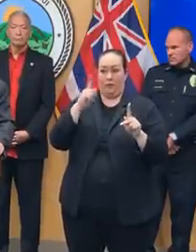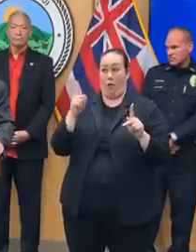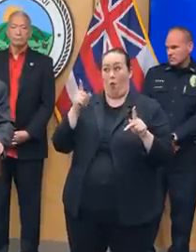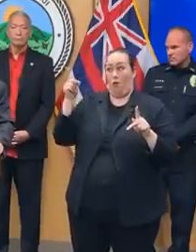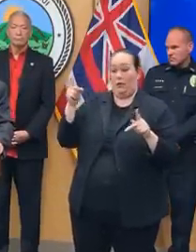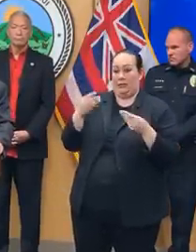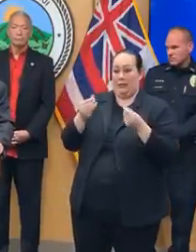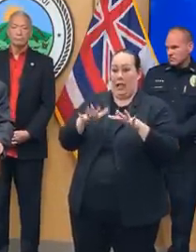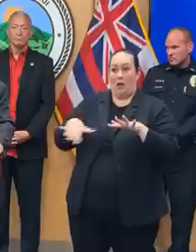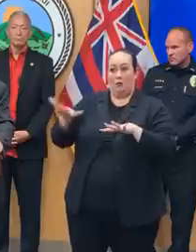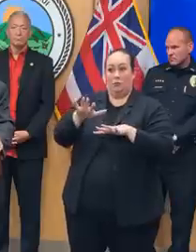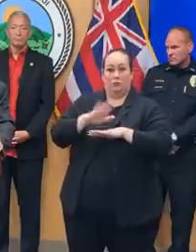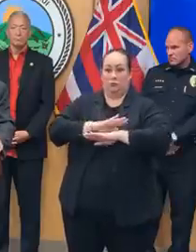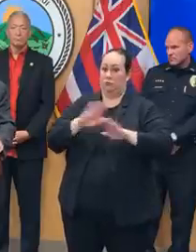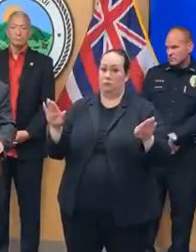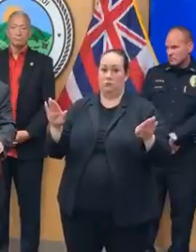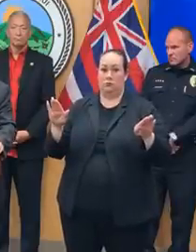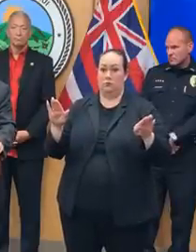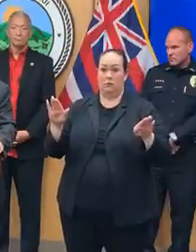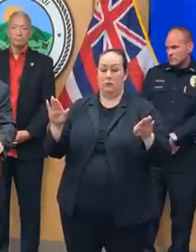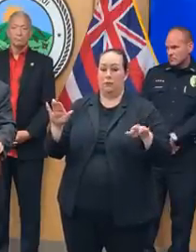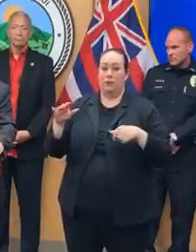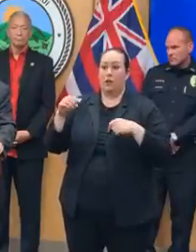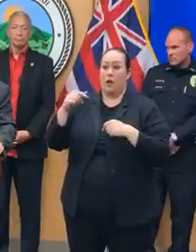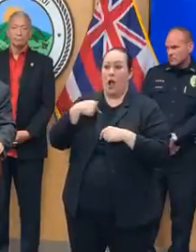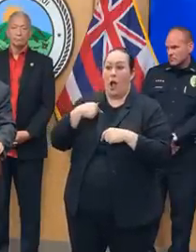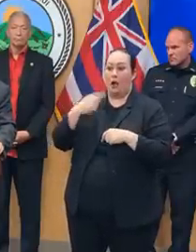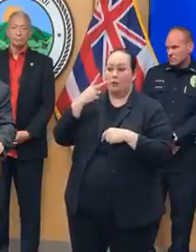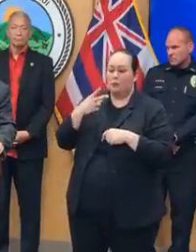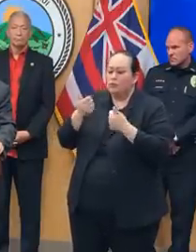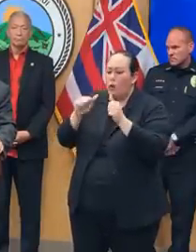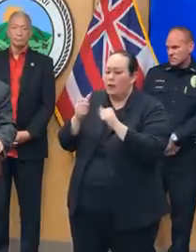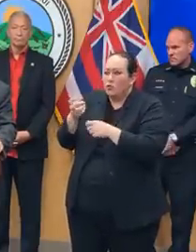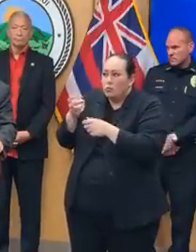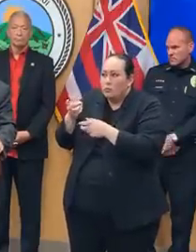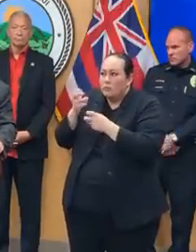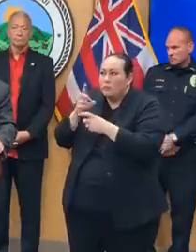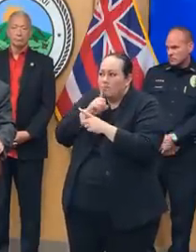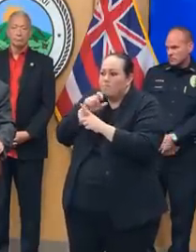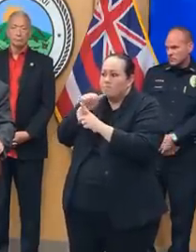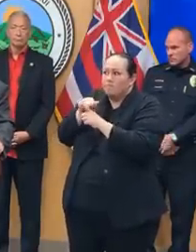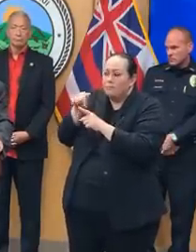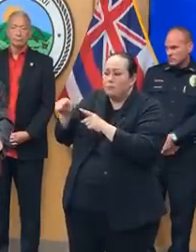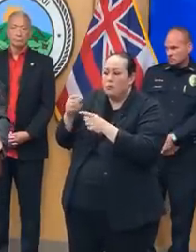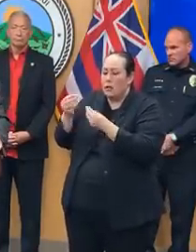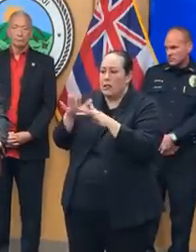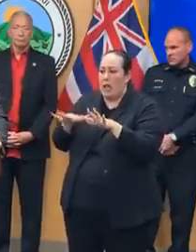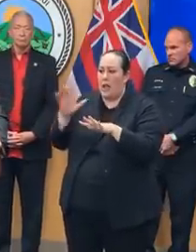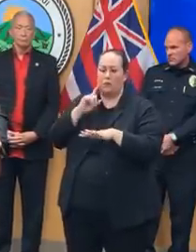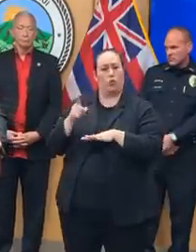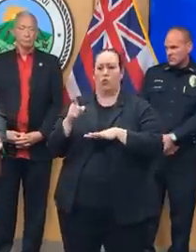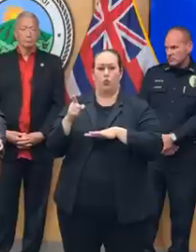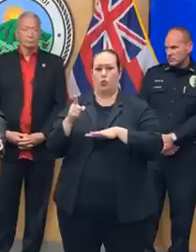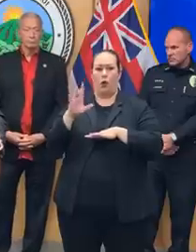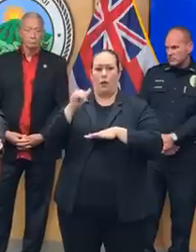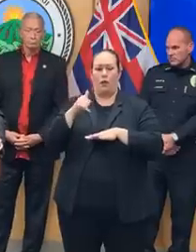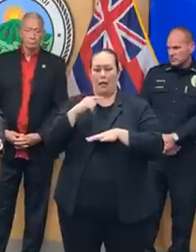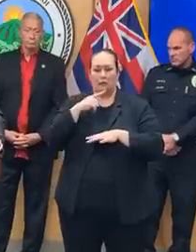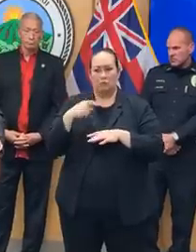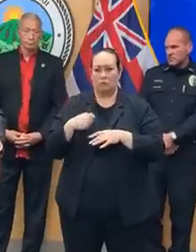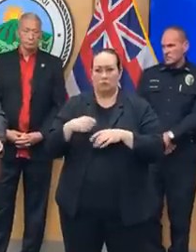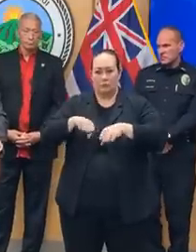if there's predatory behavior. I view predatory behavior as illegal in this circumstance, and we will prosecute people to the full extent of the